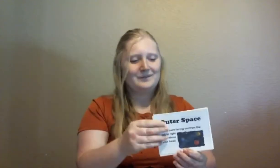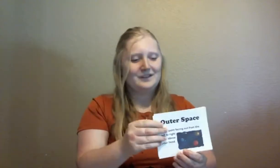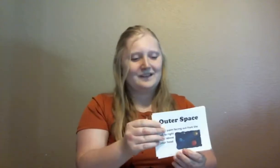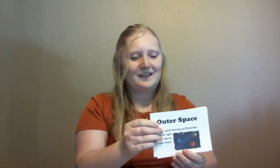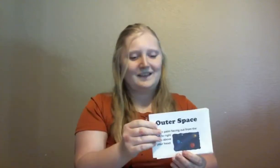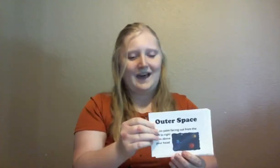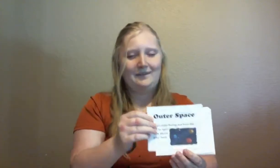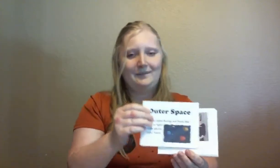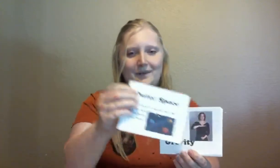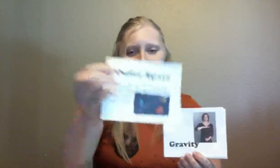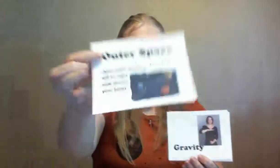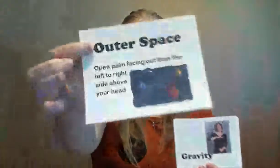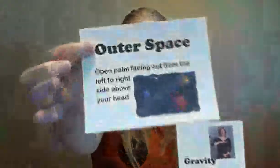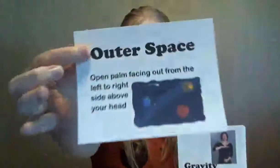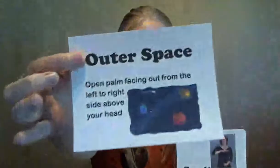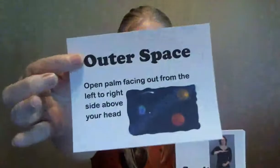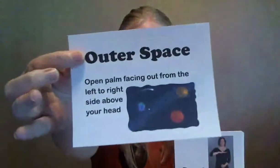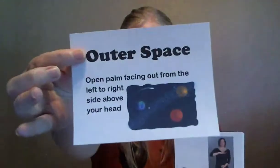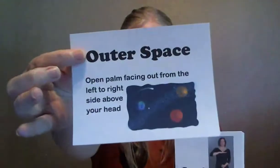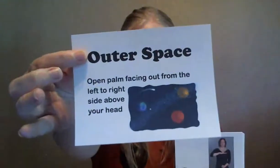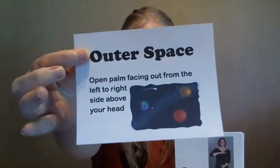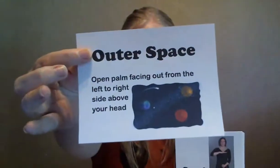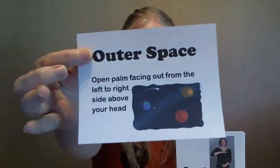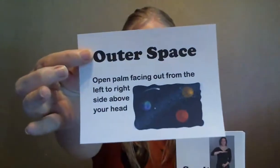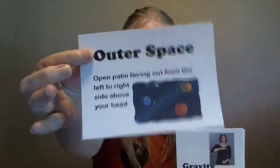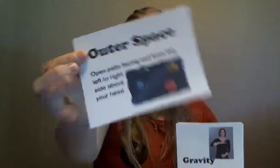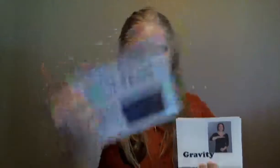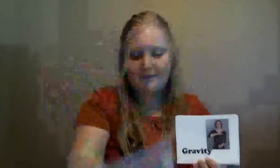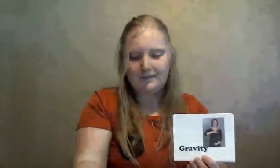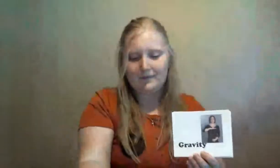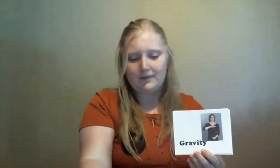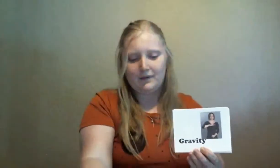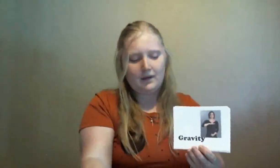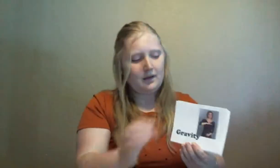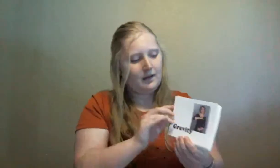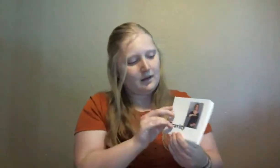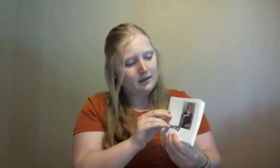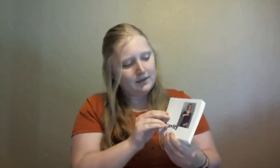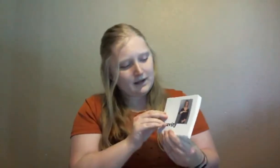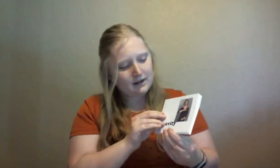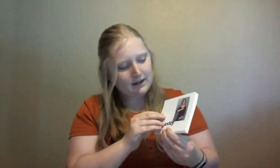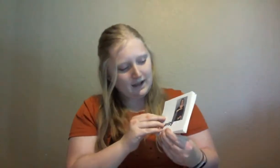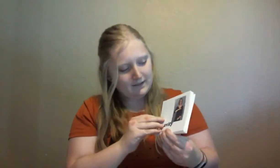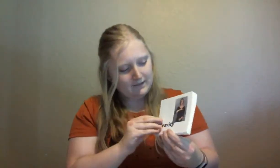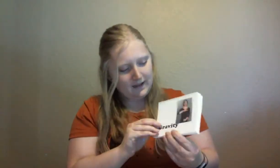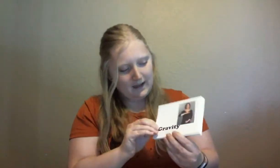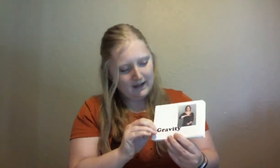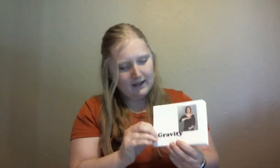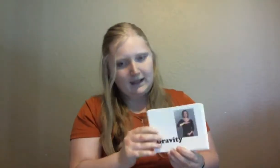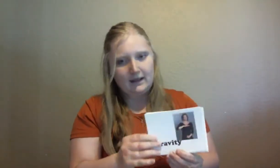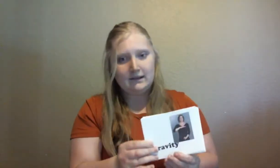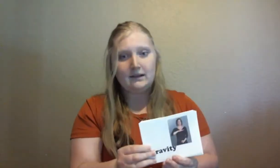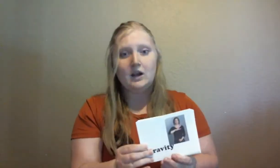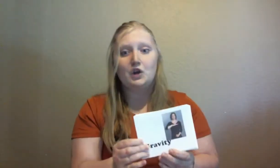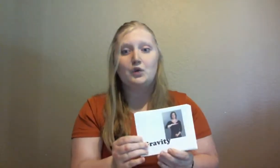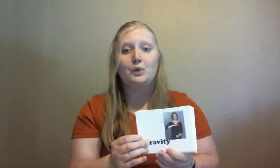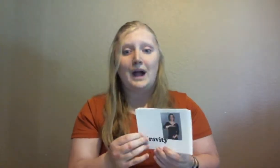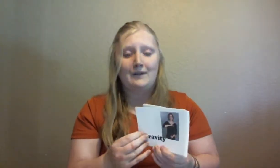Just like that. So that is outer space. Then our next sign is